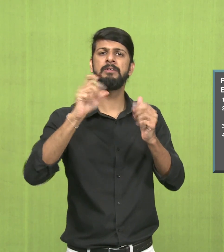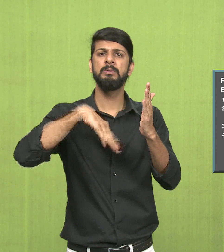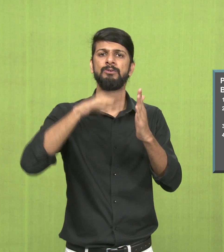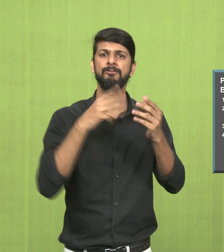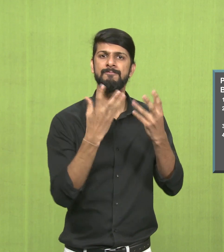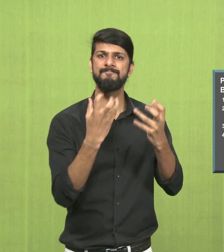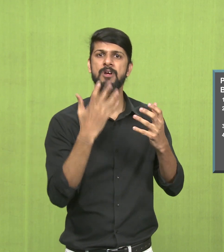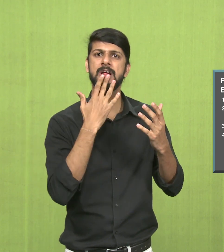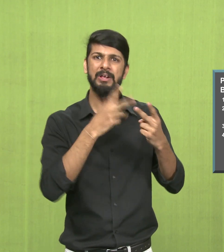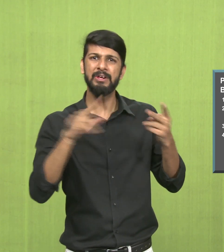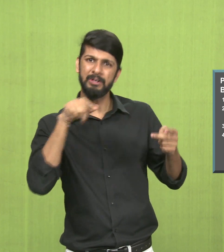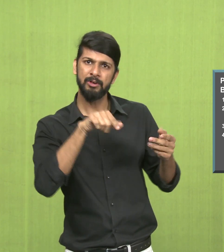or acrylic colors.